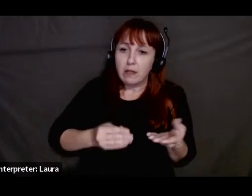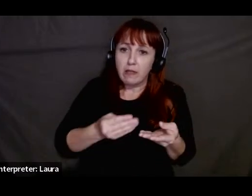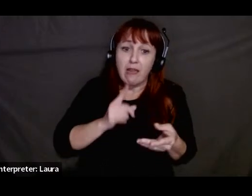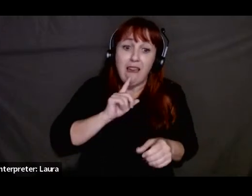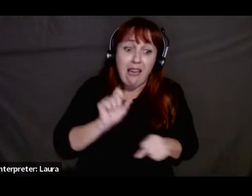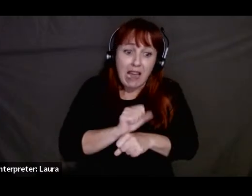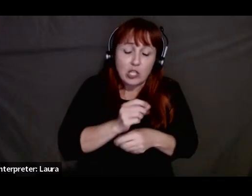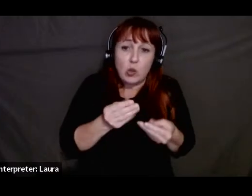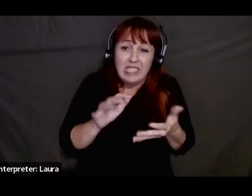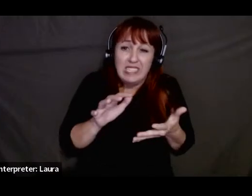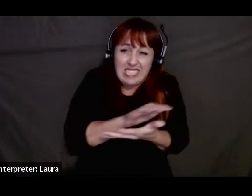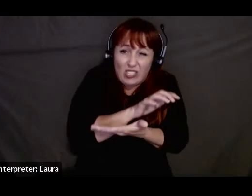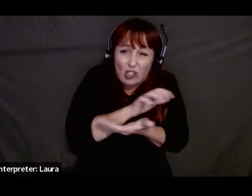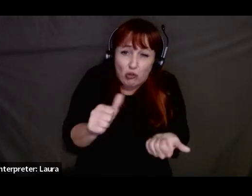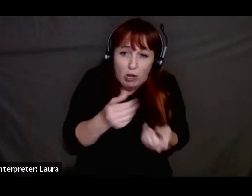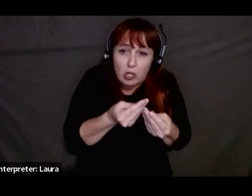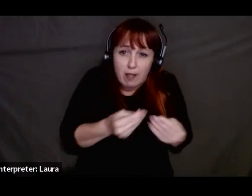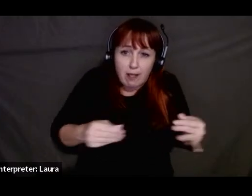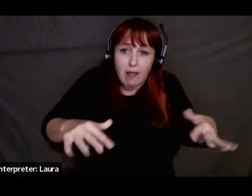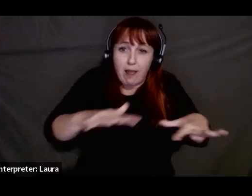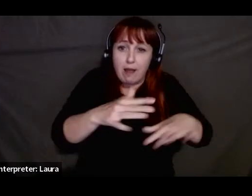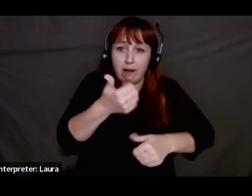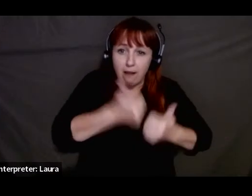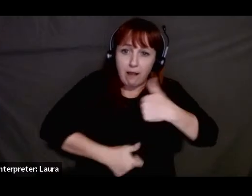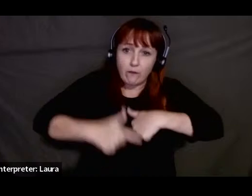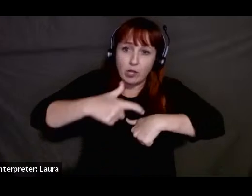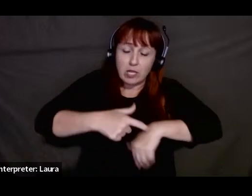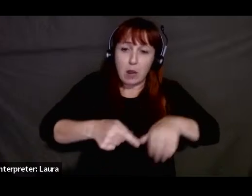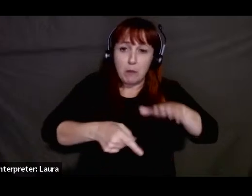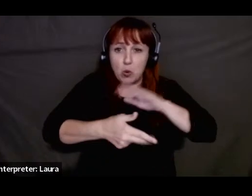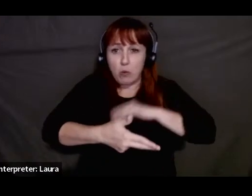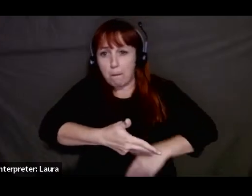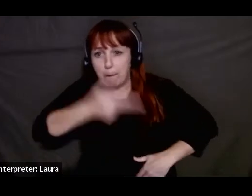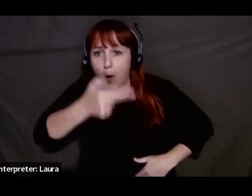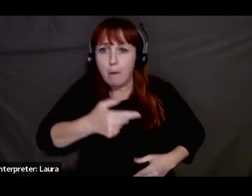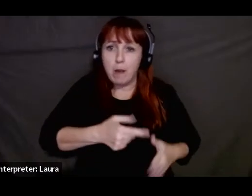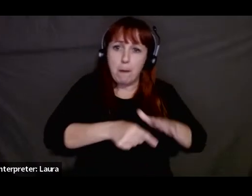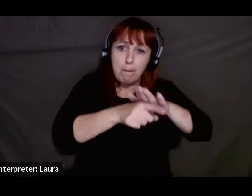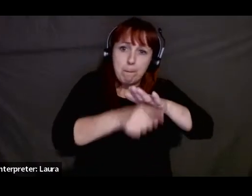destruction of the land with every time you bomb it, shoot at it,